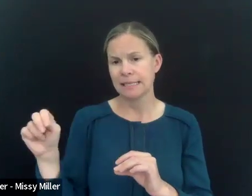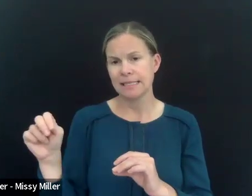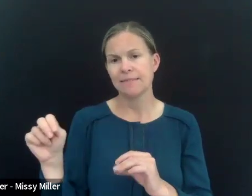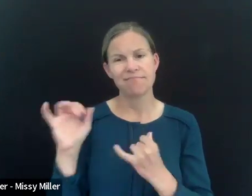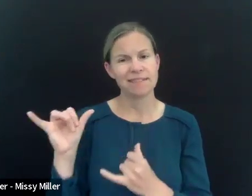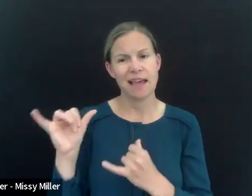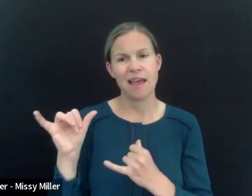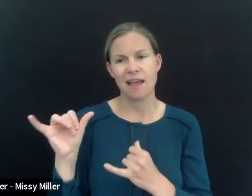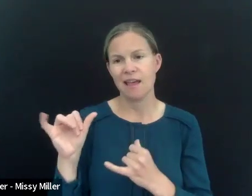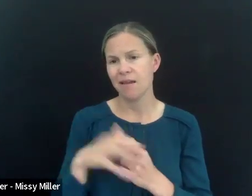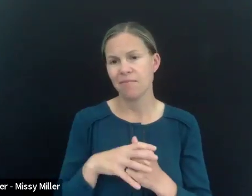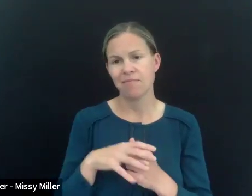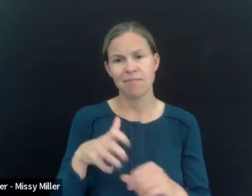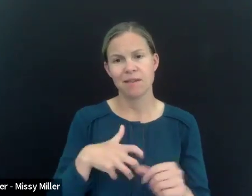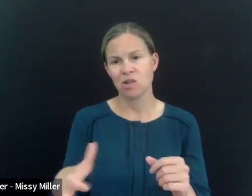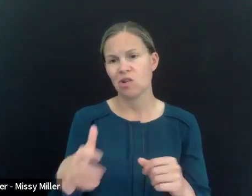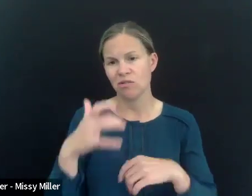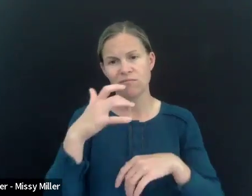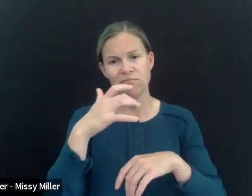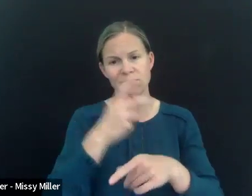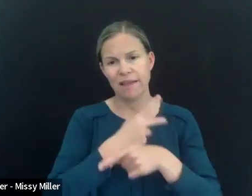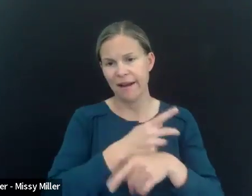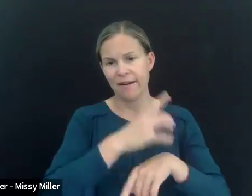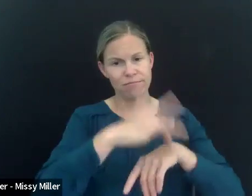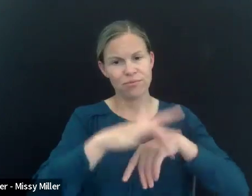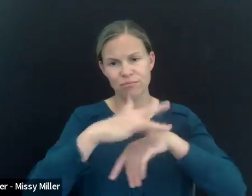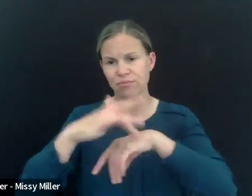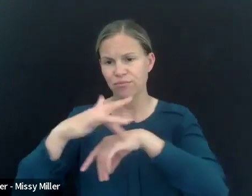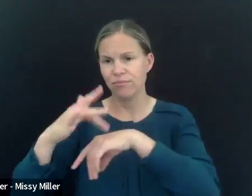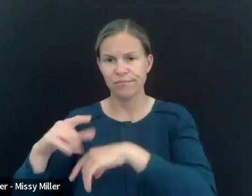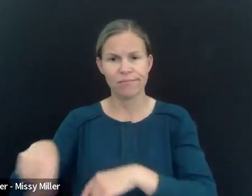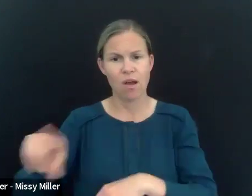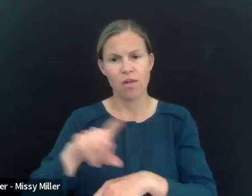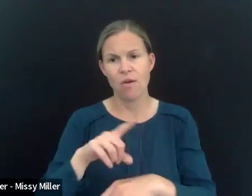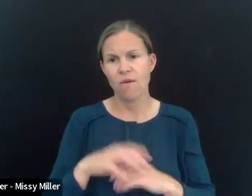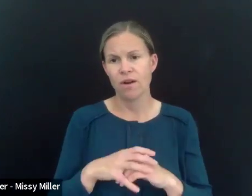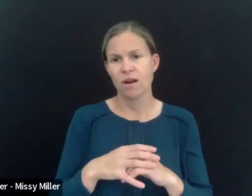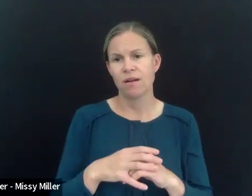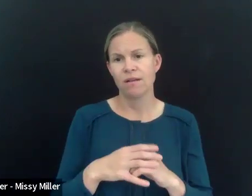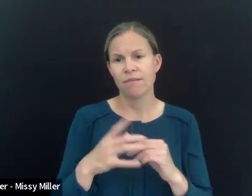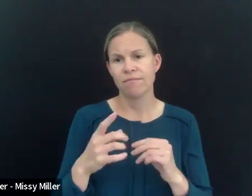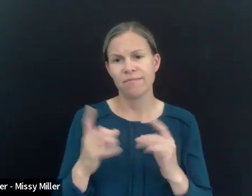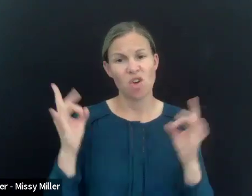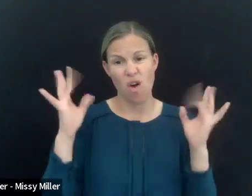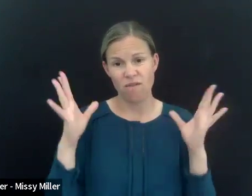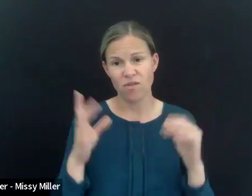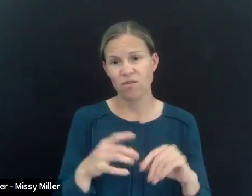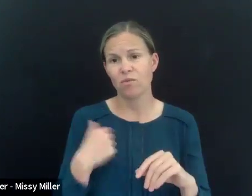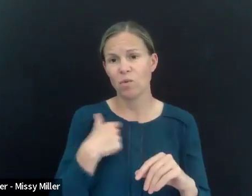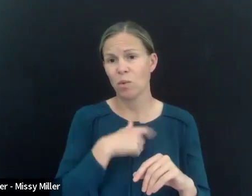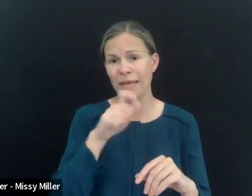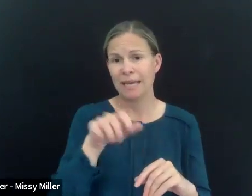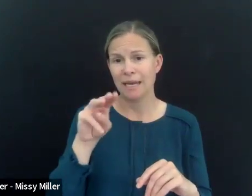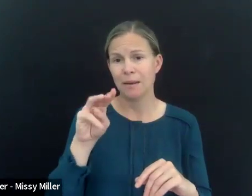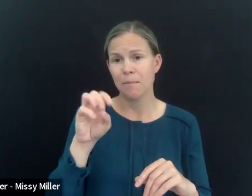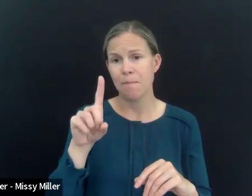Huge maternal deserts in Middle Tennessee. It's awful, needing midwives, OBs, doulas, and community health workers, needing the full spectrum.